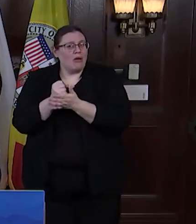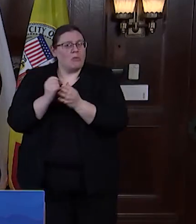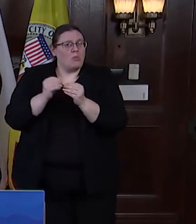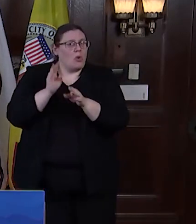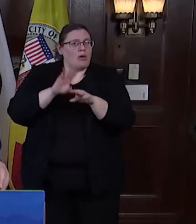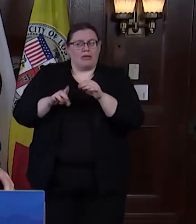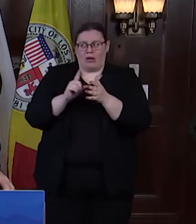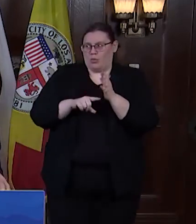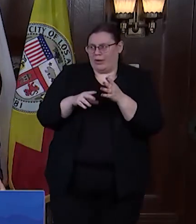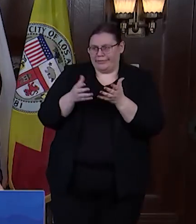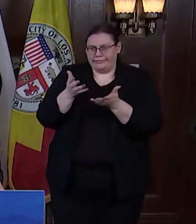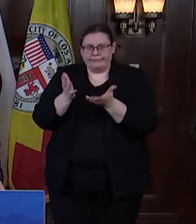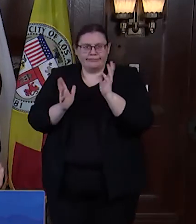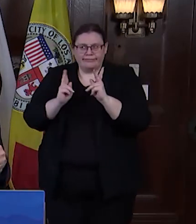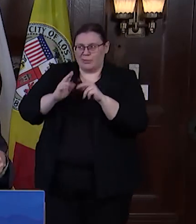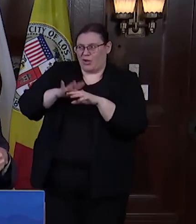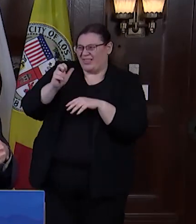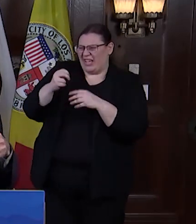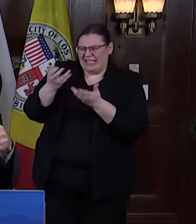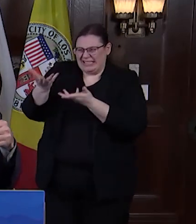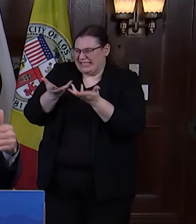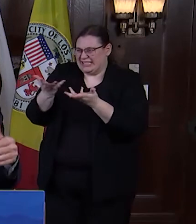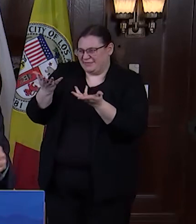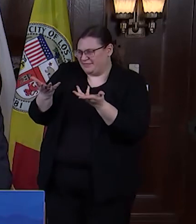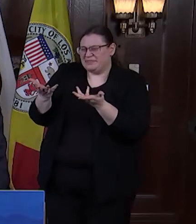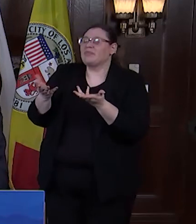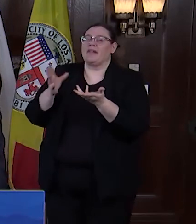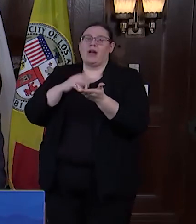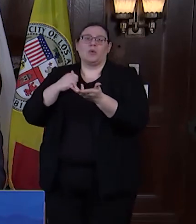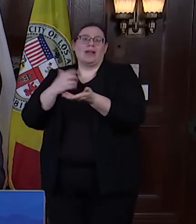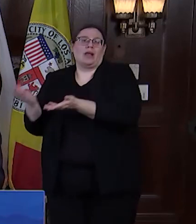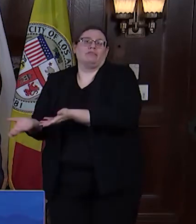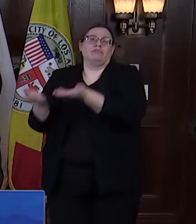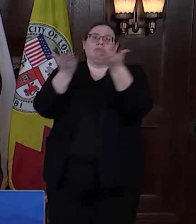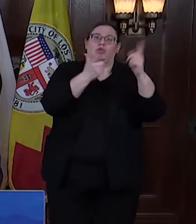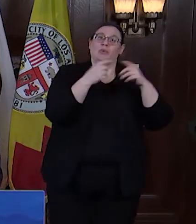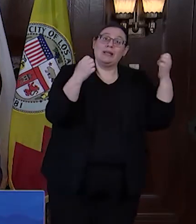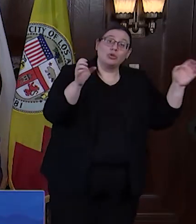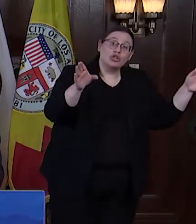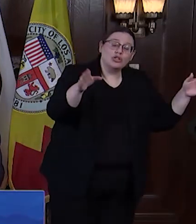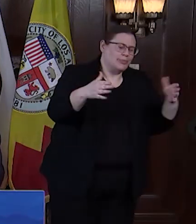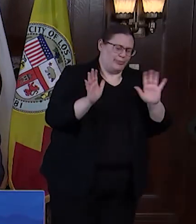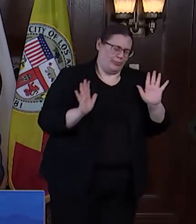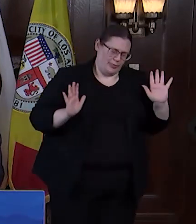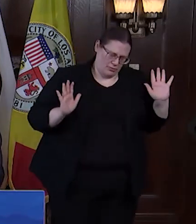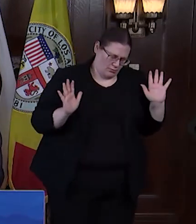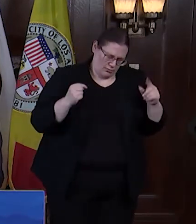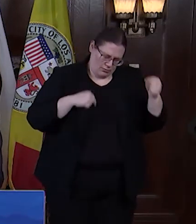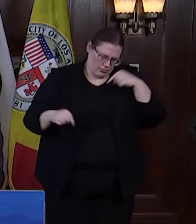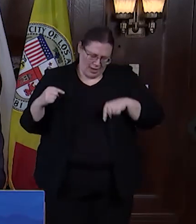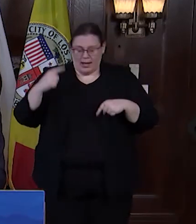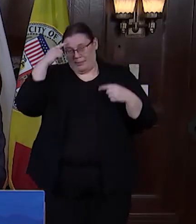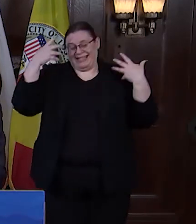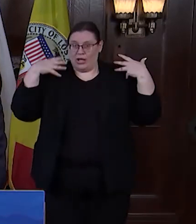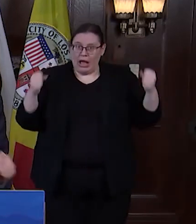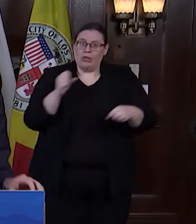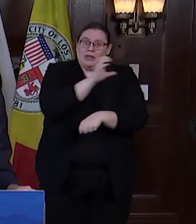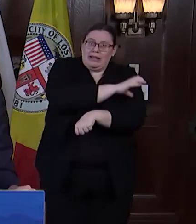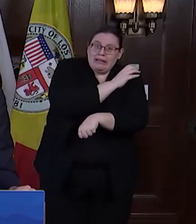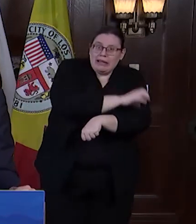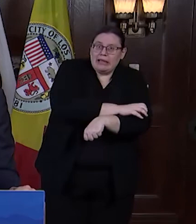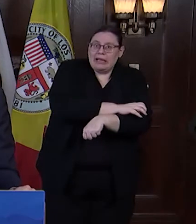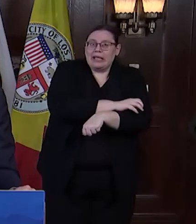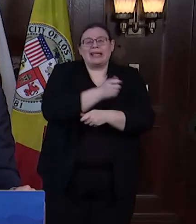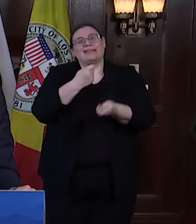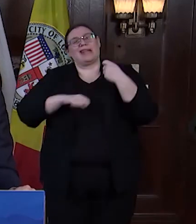can be supplied by the personnel in the vans, we'll also be able to transport them to an emergency room, to a mental health clinic, and not just an